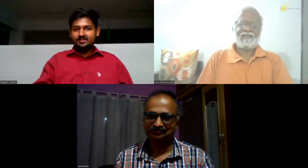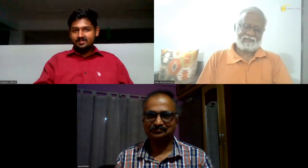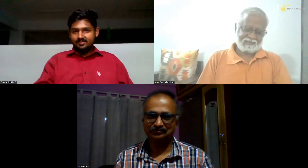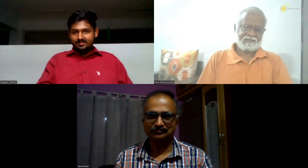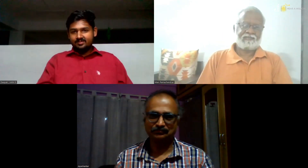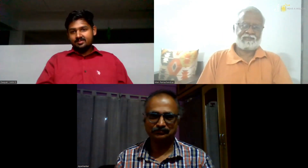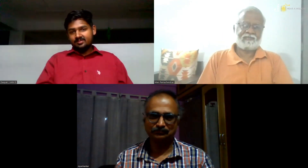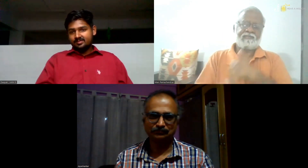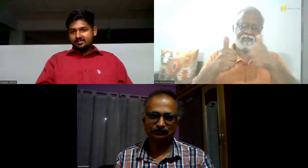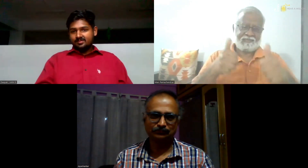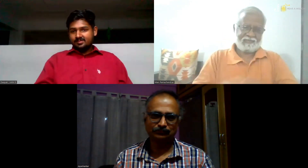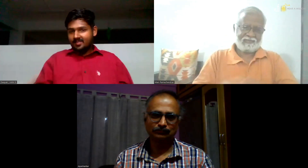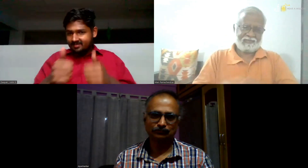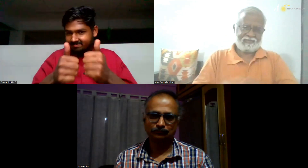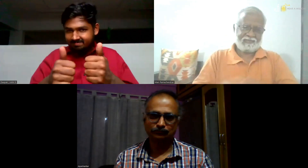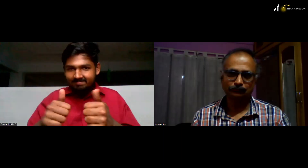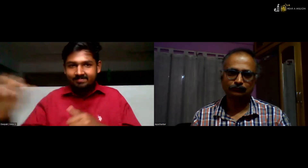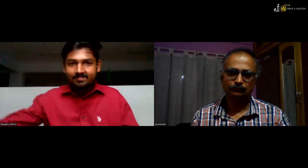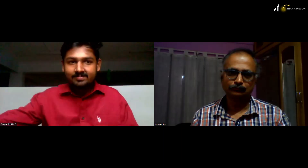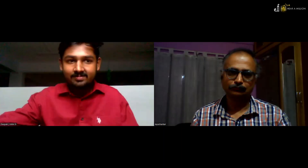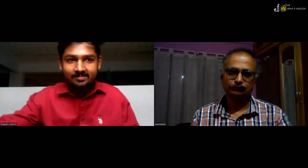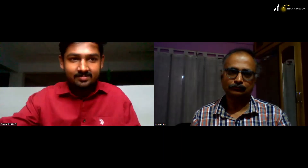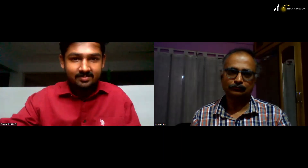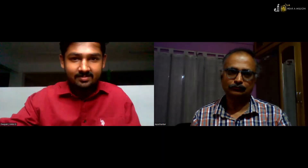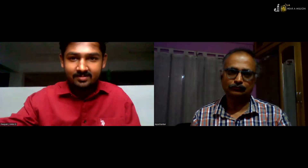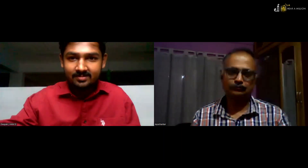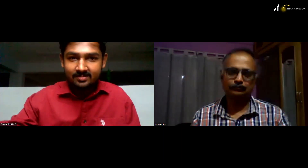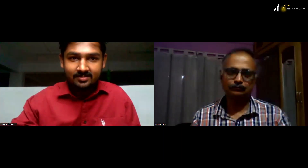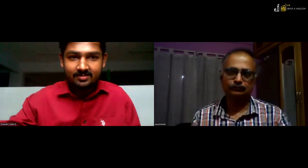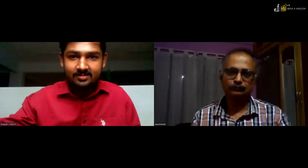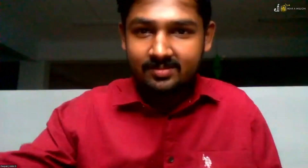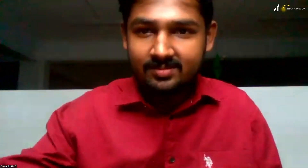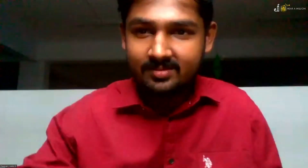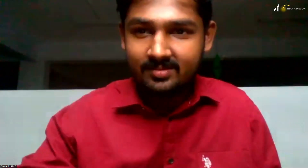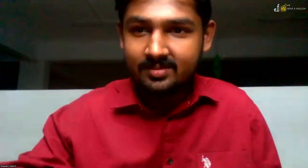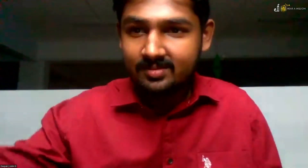to visit the new places. Okay, thank you.